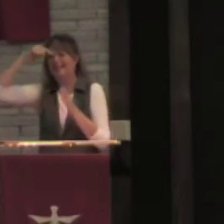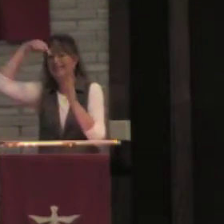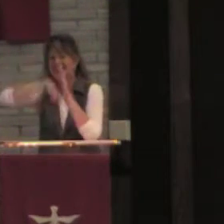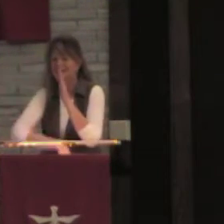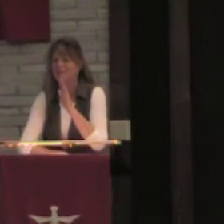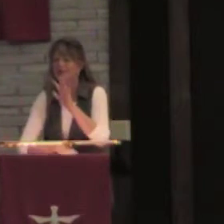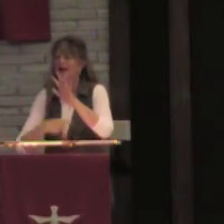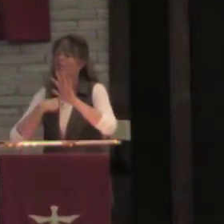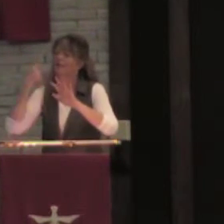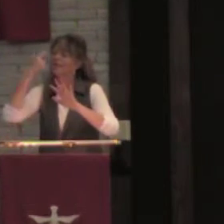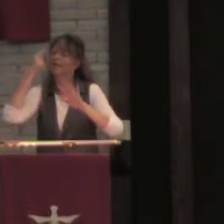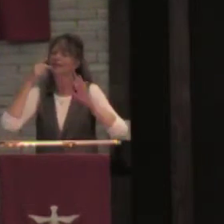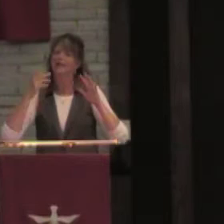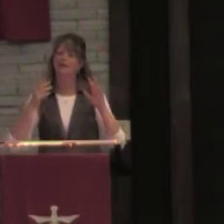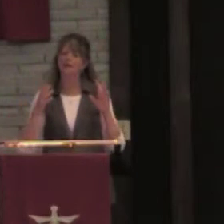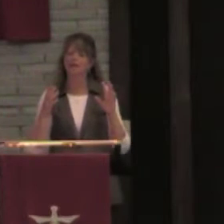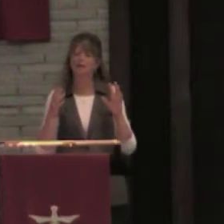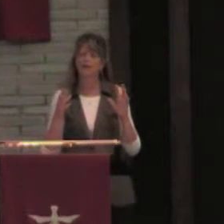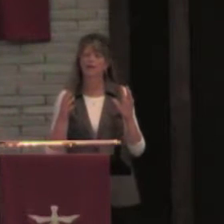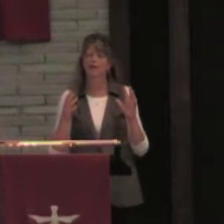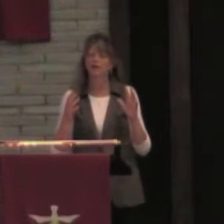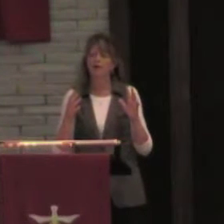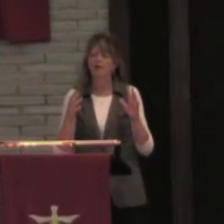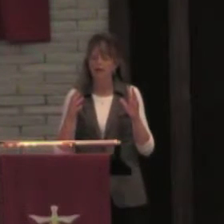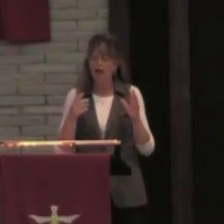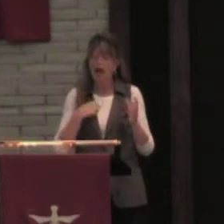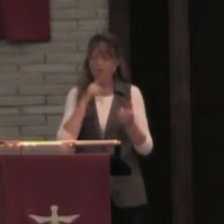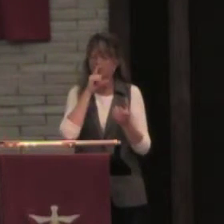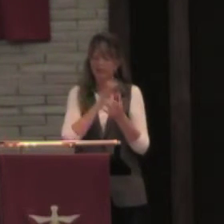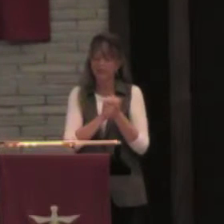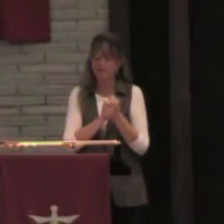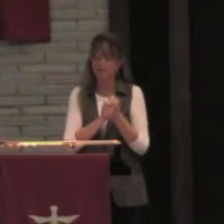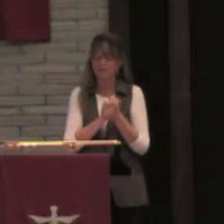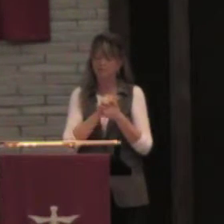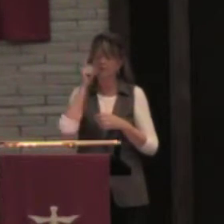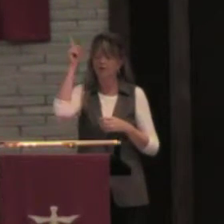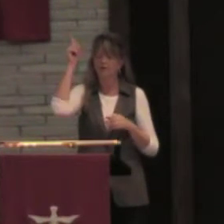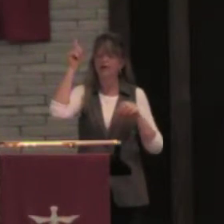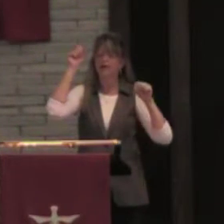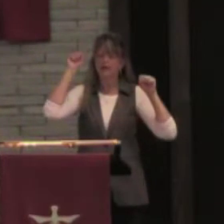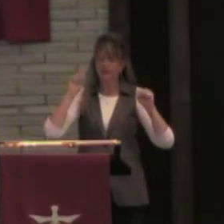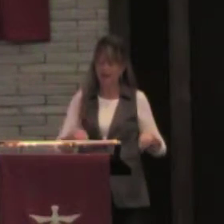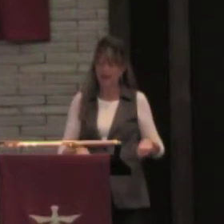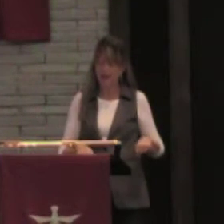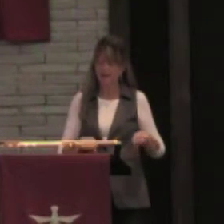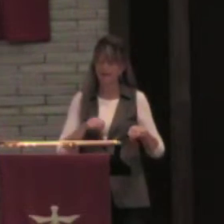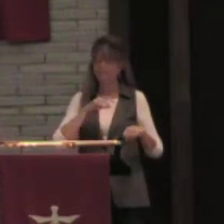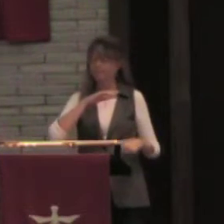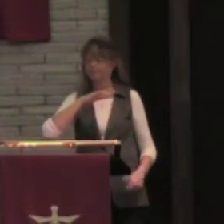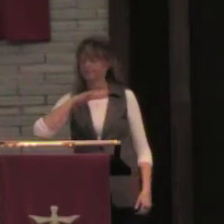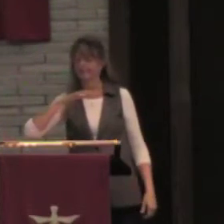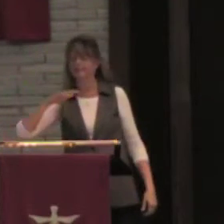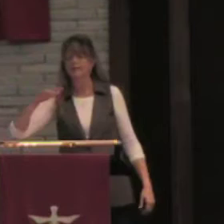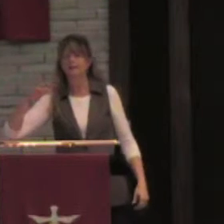I get myself down and it's hard to come out of it, and then I think, wait, I believe that